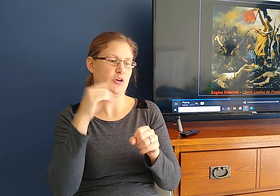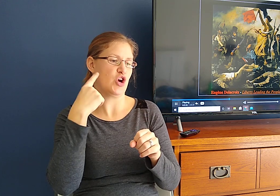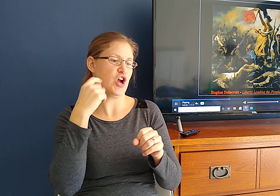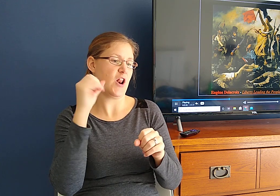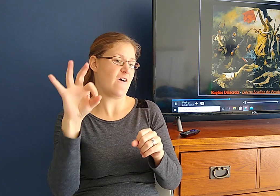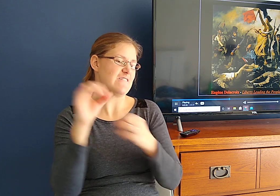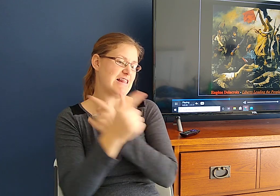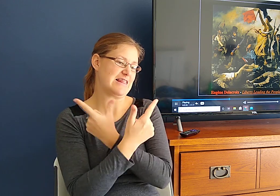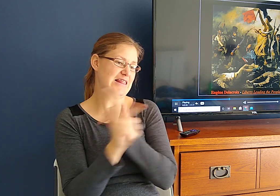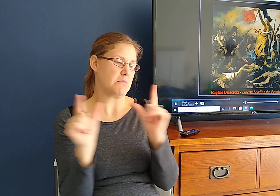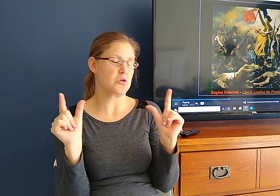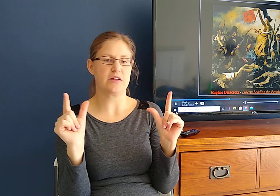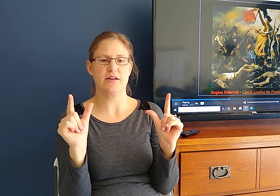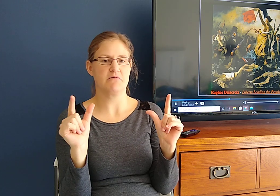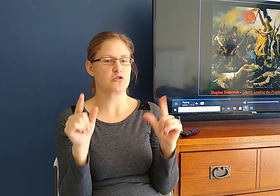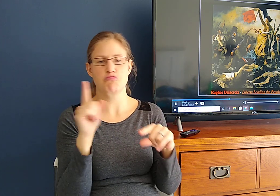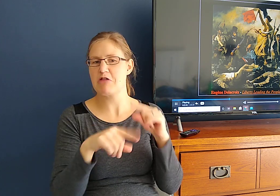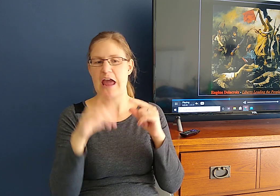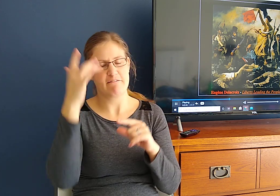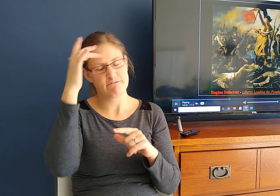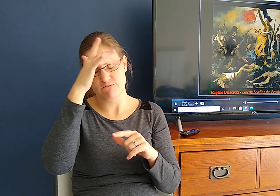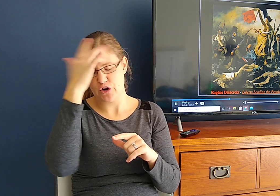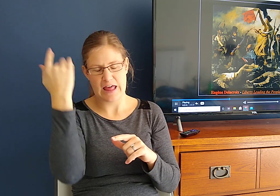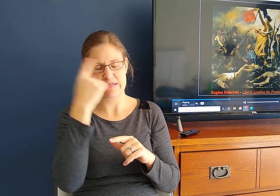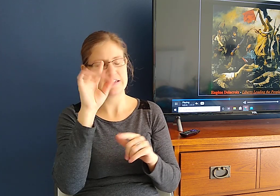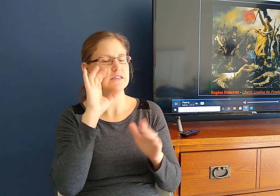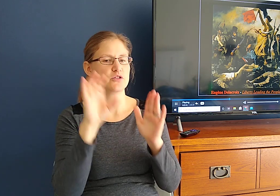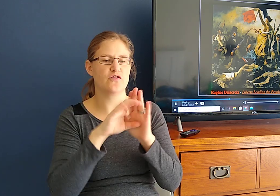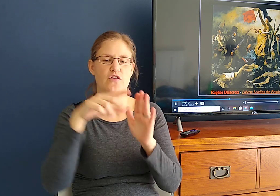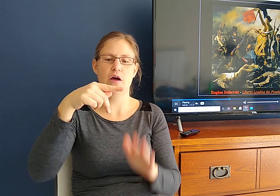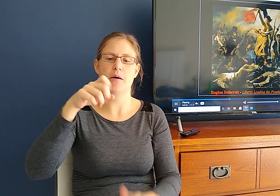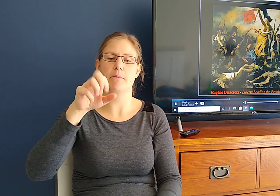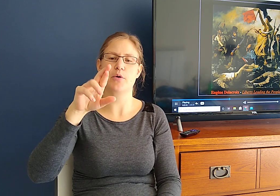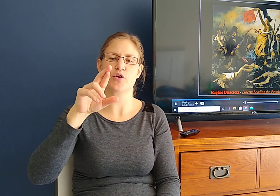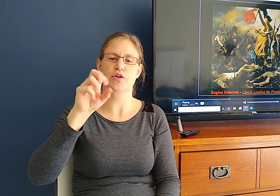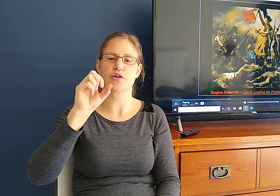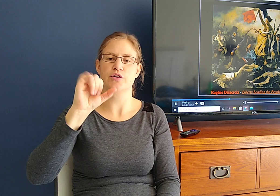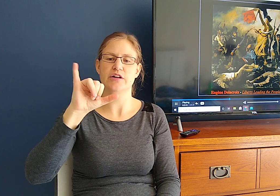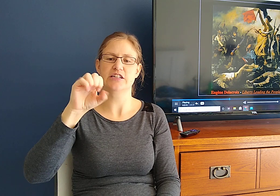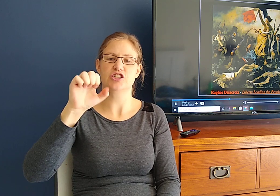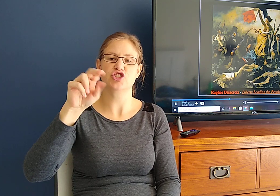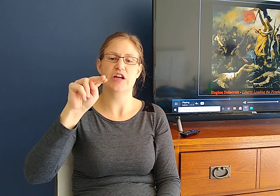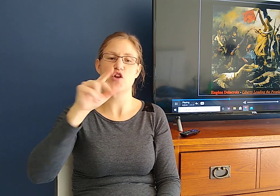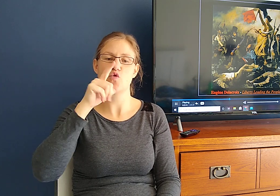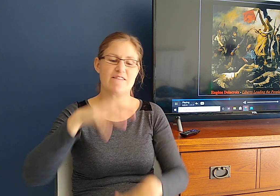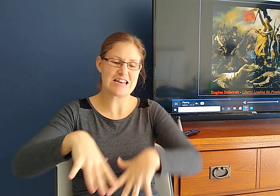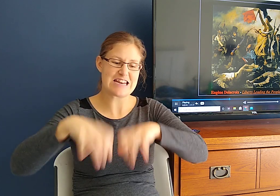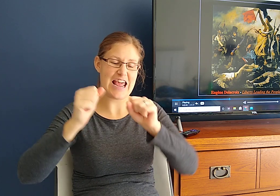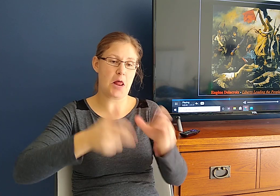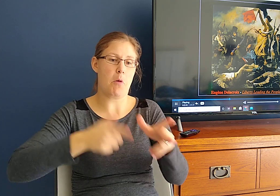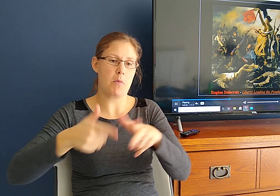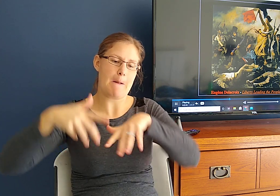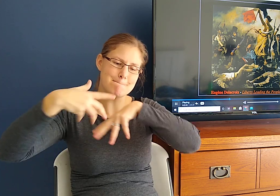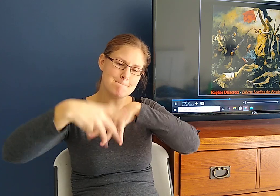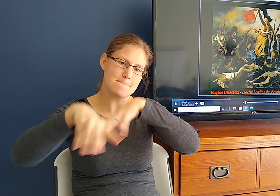It's an unforgettable image of Parisians who have taken up arms and are marching forward under the banner of the